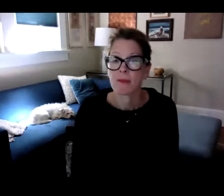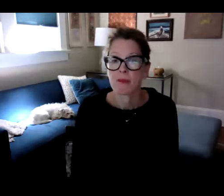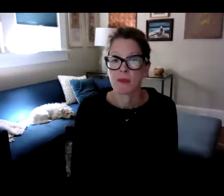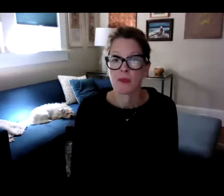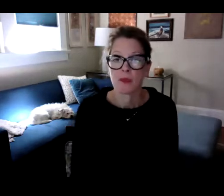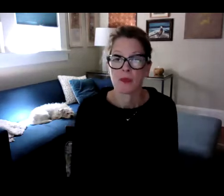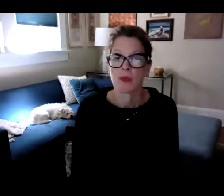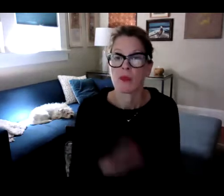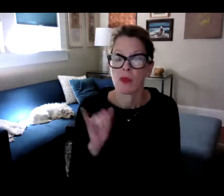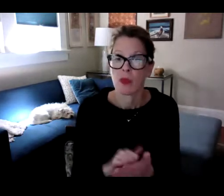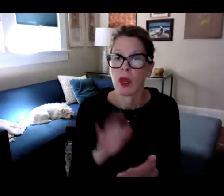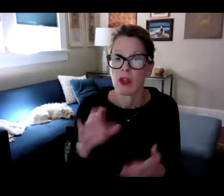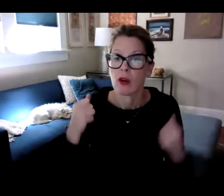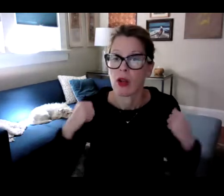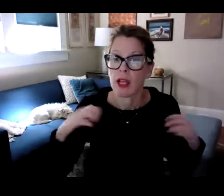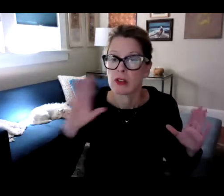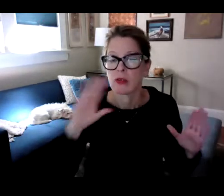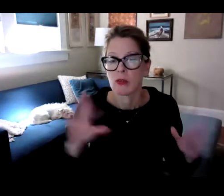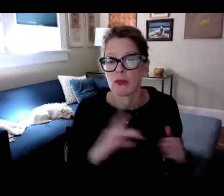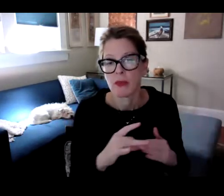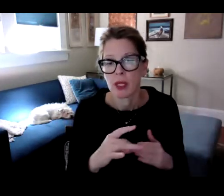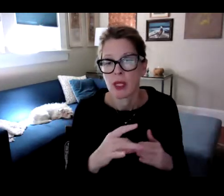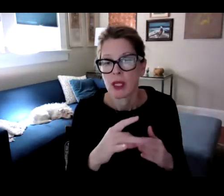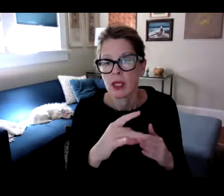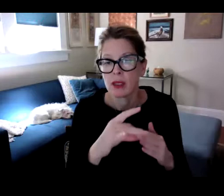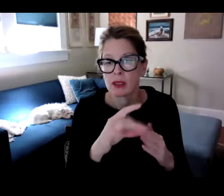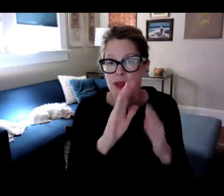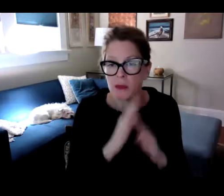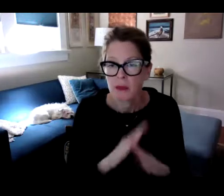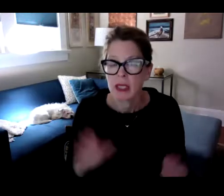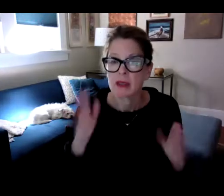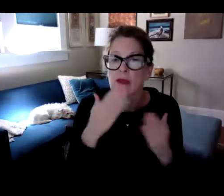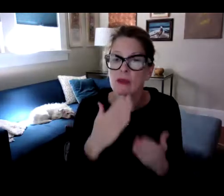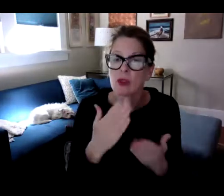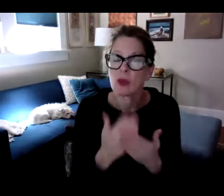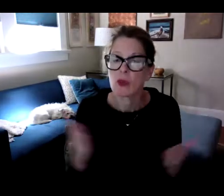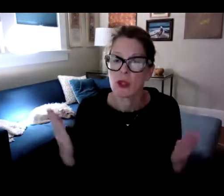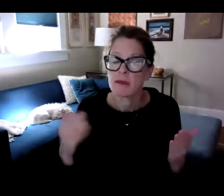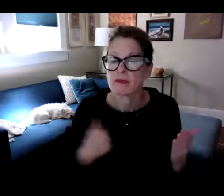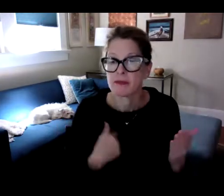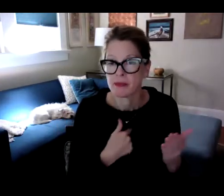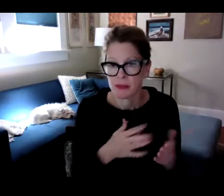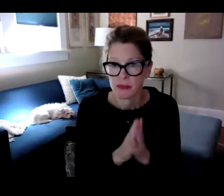That your holy angels may lead us in paths of peace and goodwill, we entreat you, O Lord.